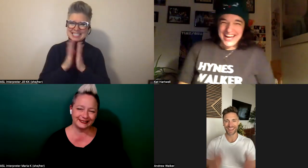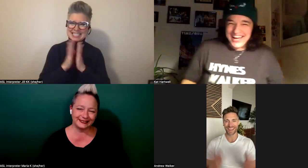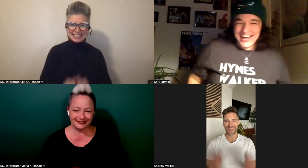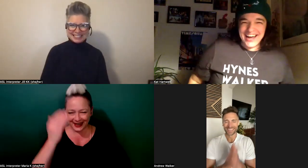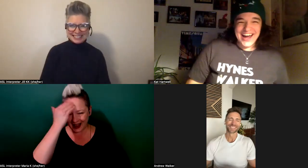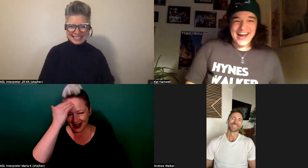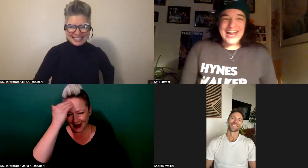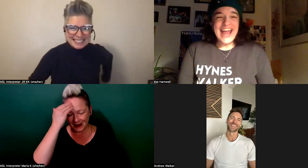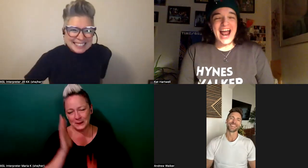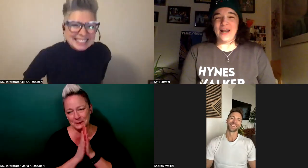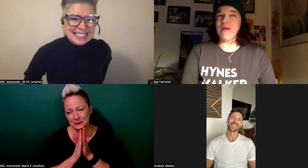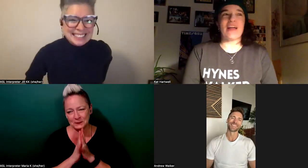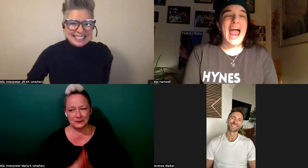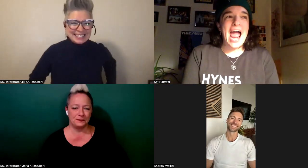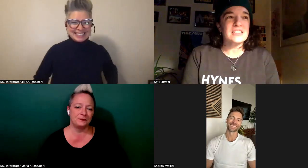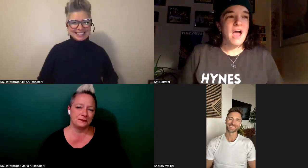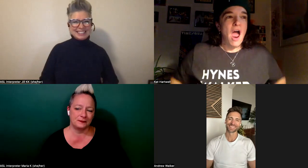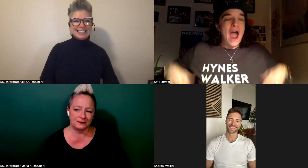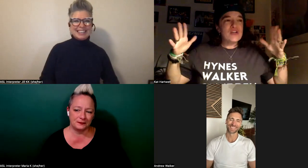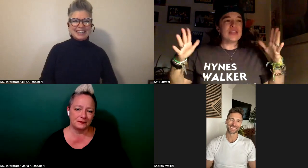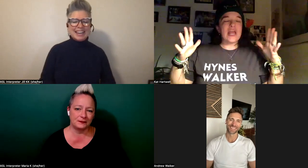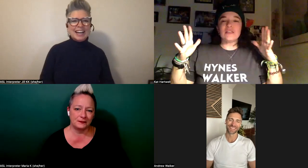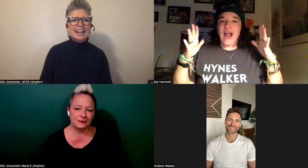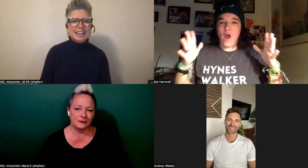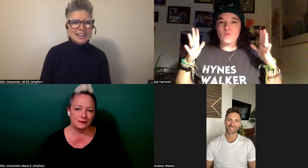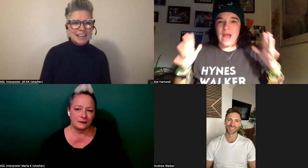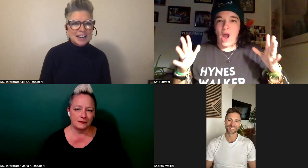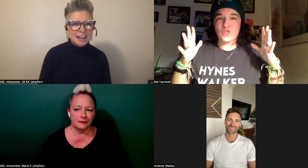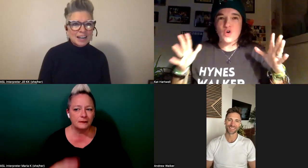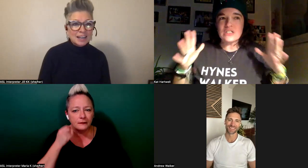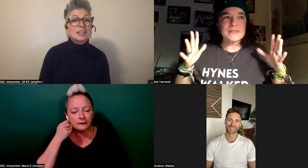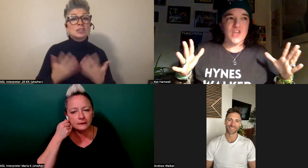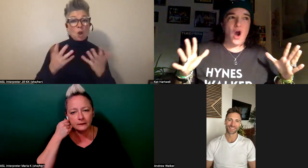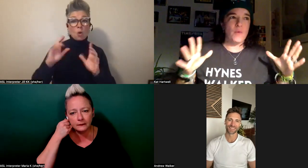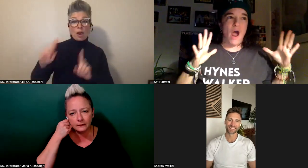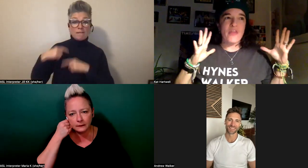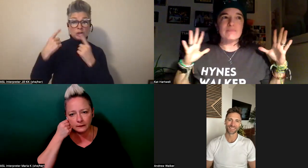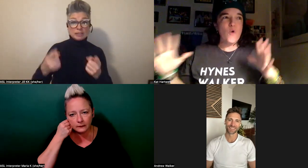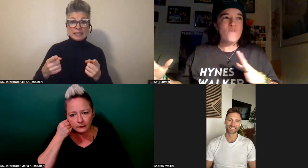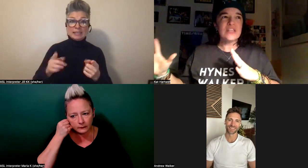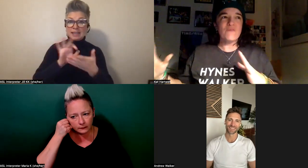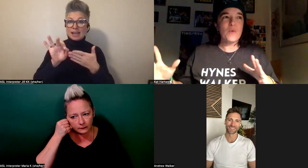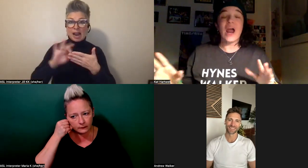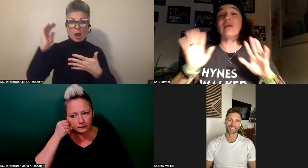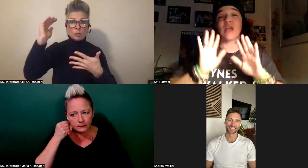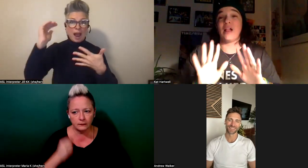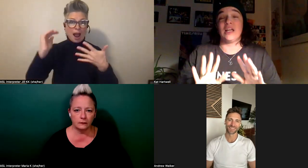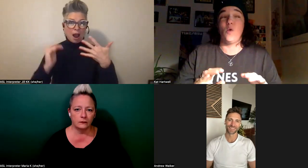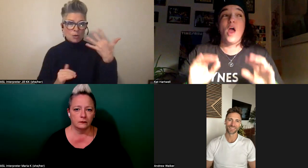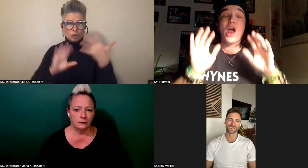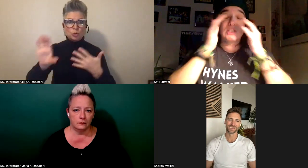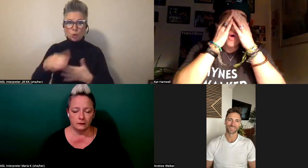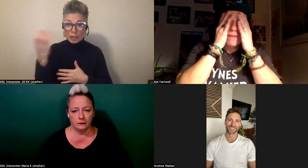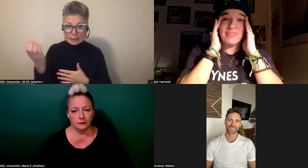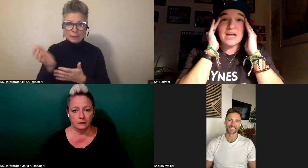know. Yeah, I mean, the last everything, the countdown, the Christmas starting with all these movies that we got. I'm telling